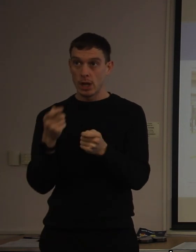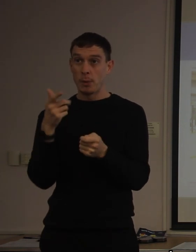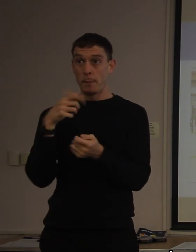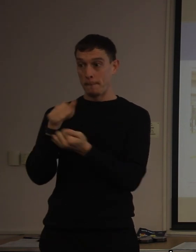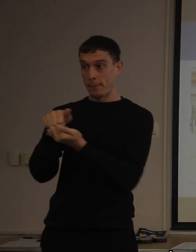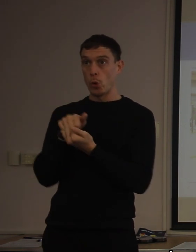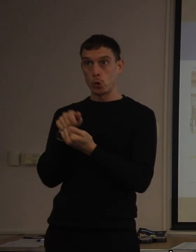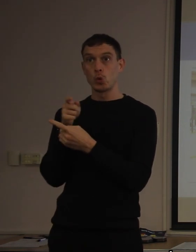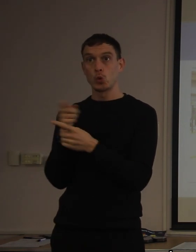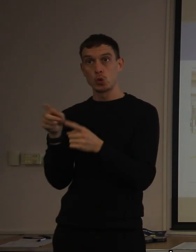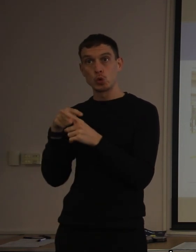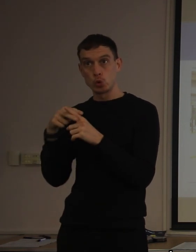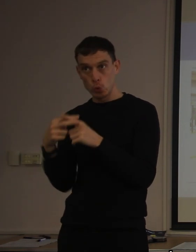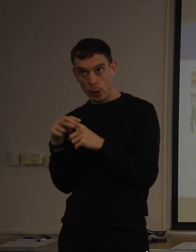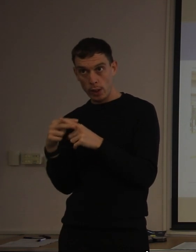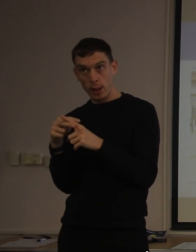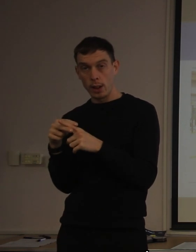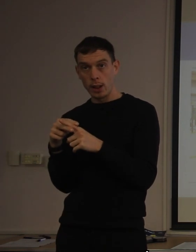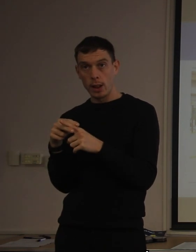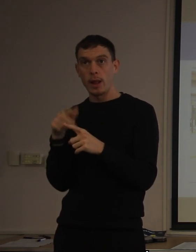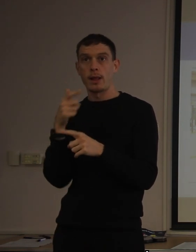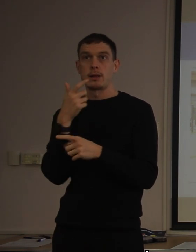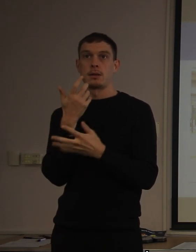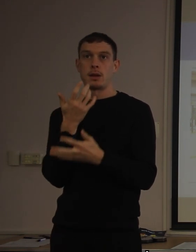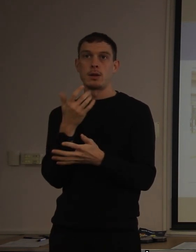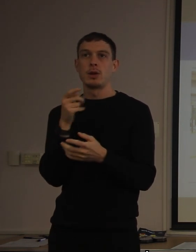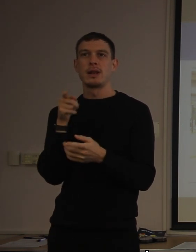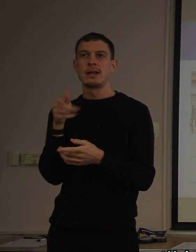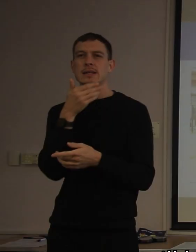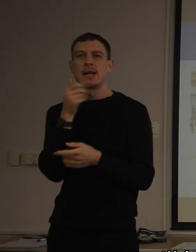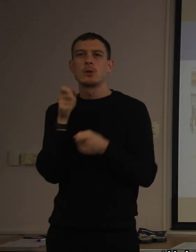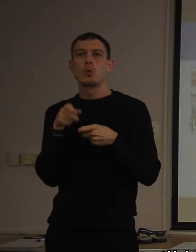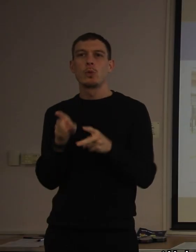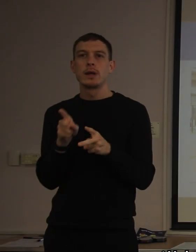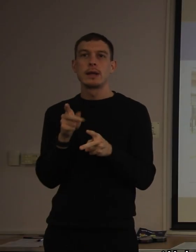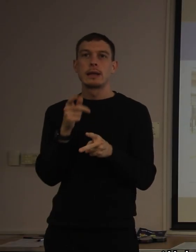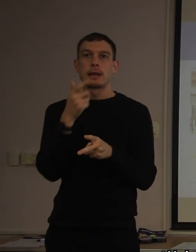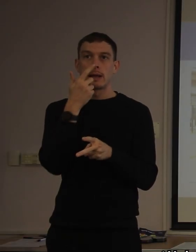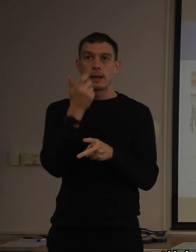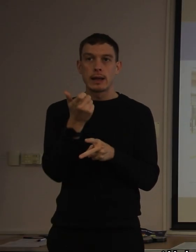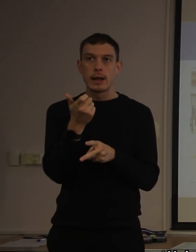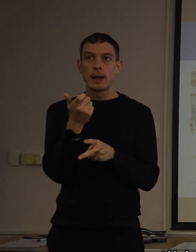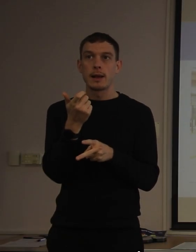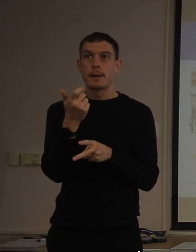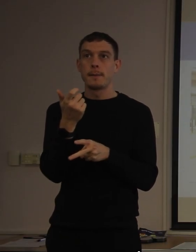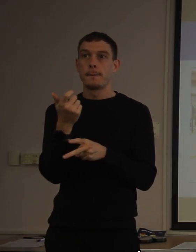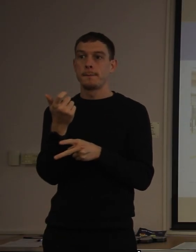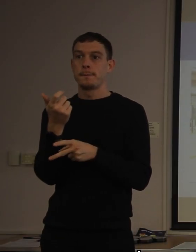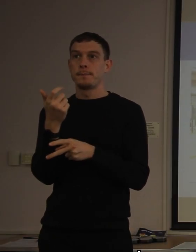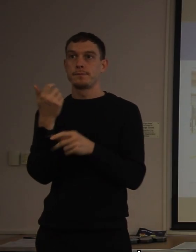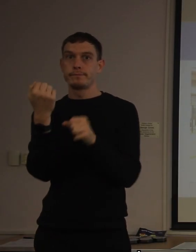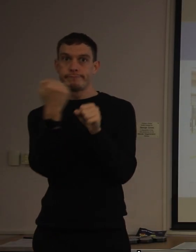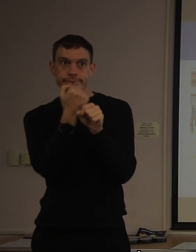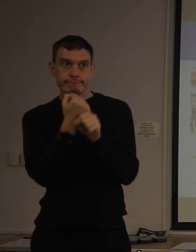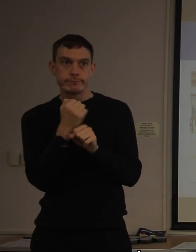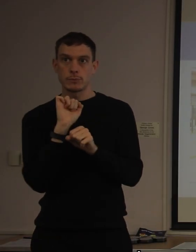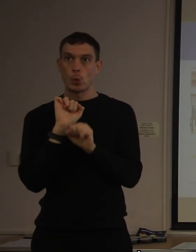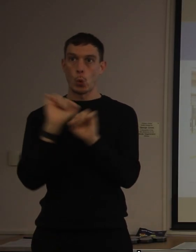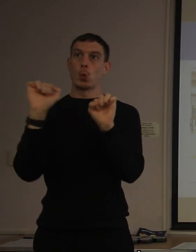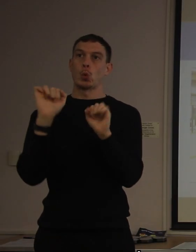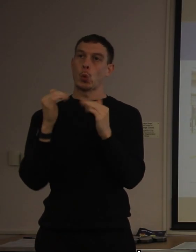need through the Library of Things. So hopefully it's a nice way that people will be able to kind of maintain their homes and keep them